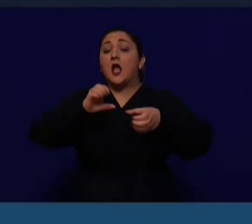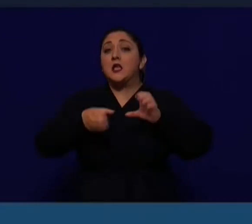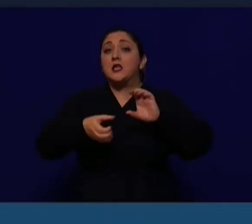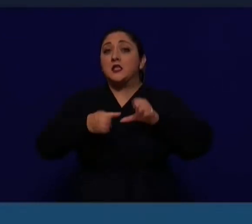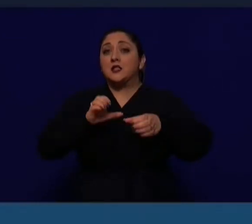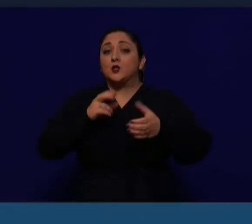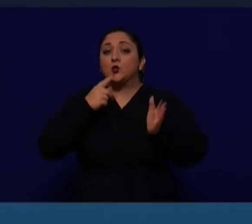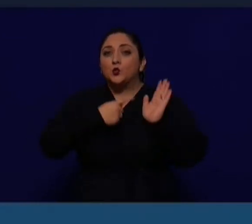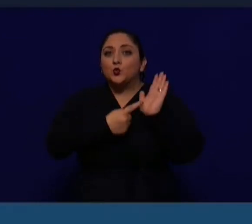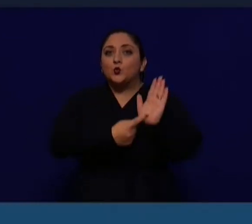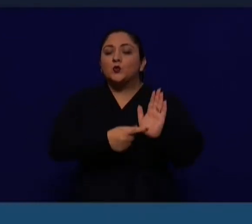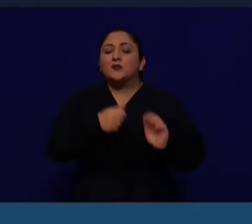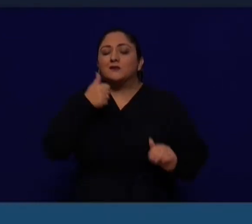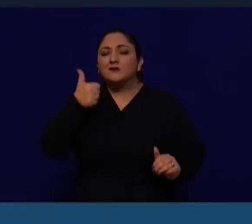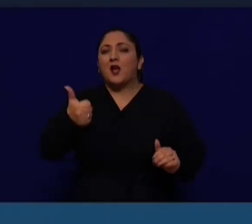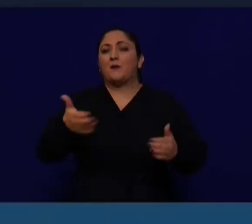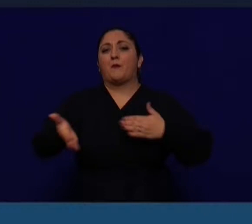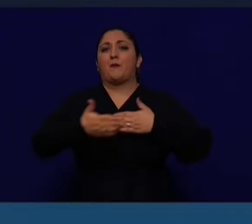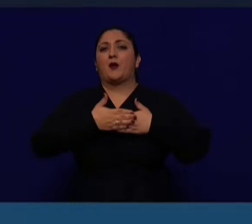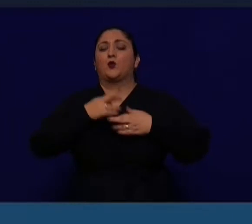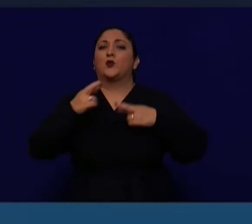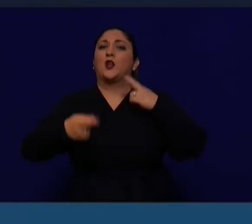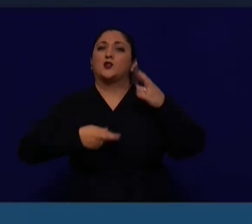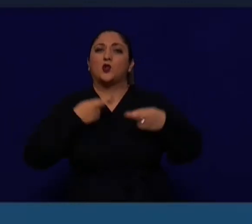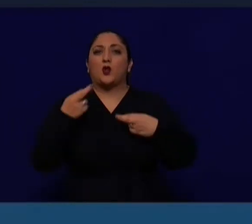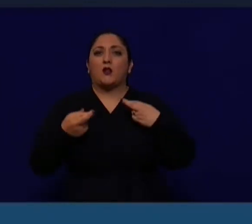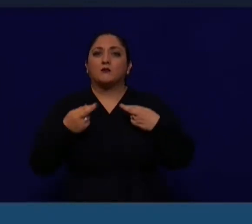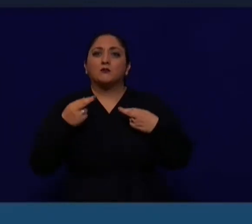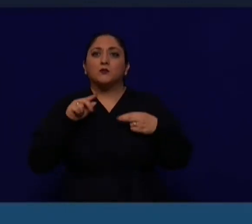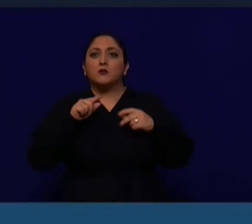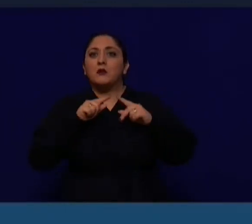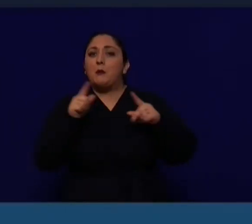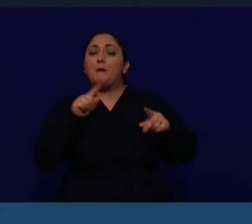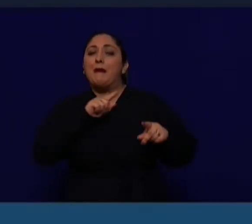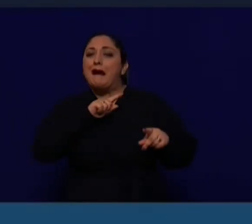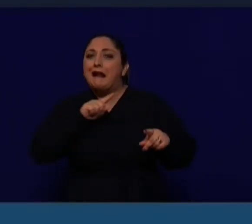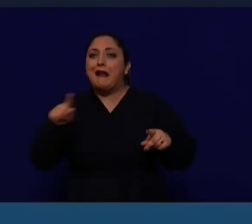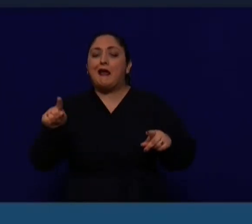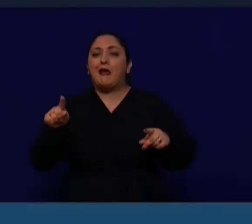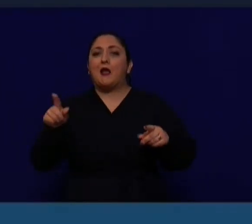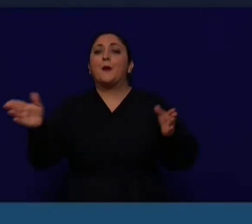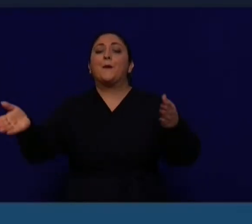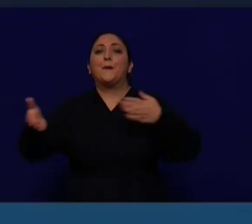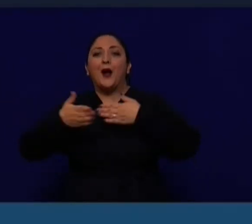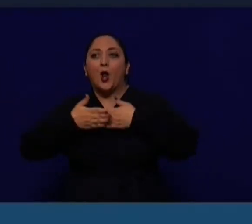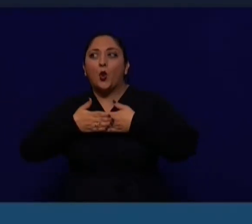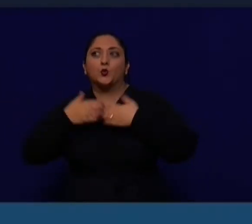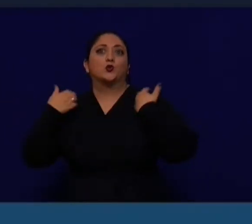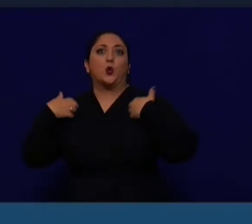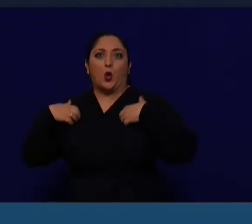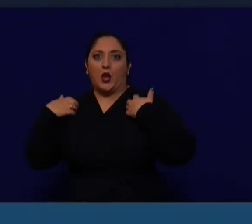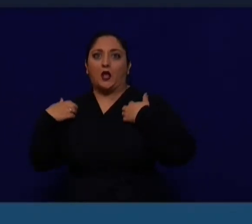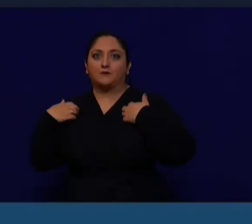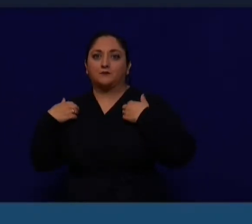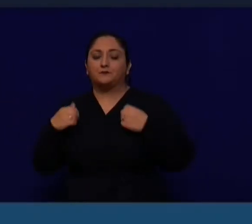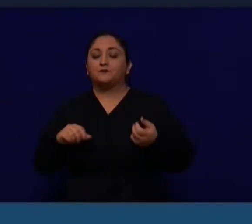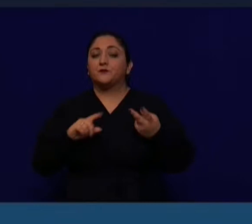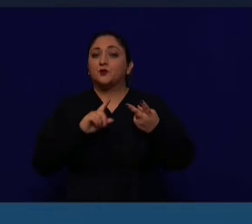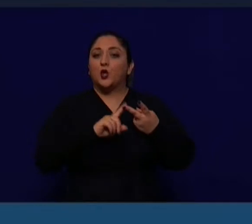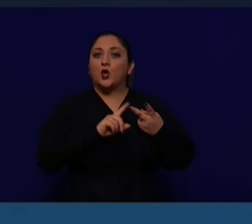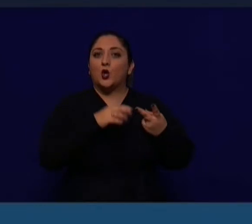The second one, we've been noticing a bit that some of the deaths involve quite young people, right? There was even someone today who was